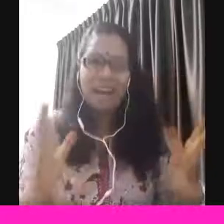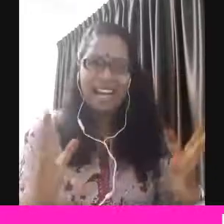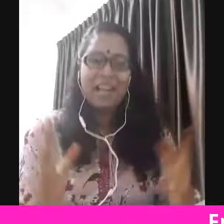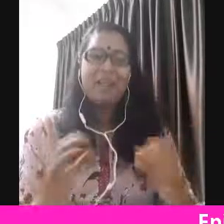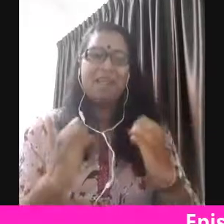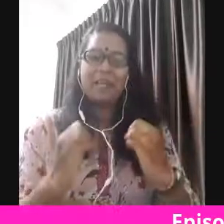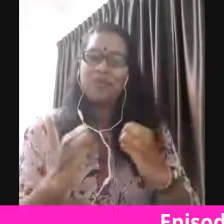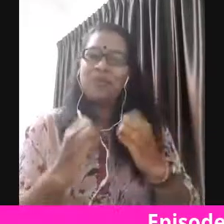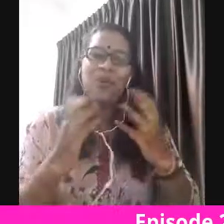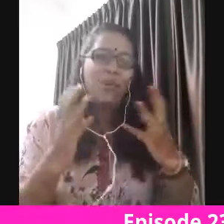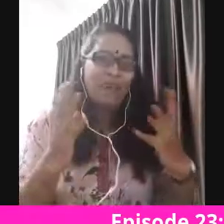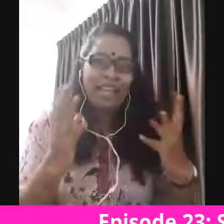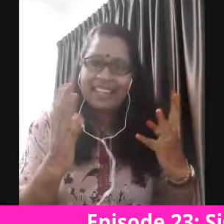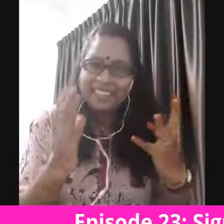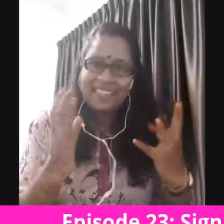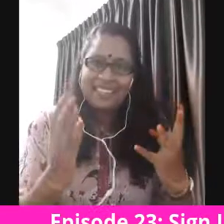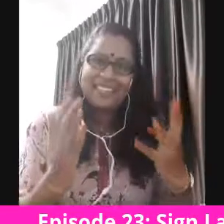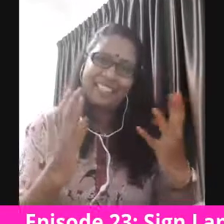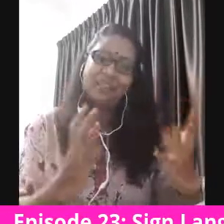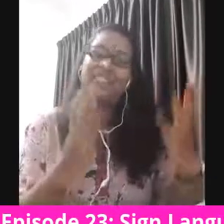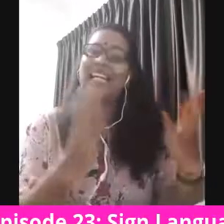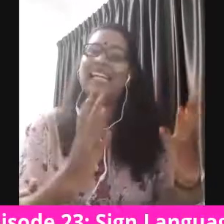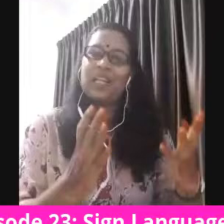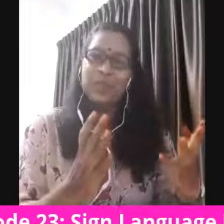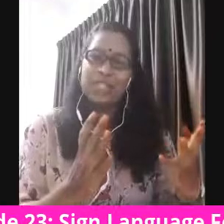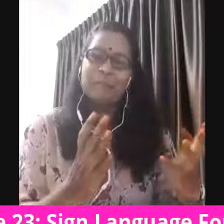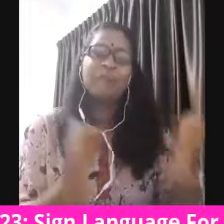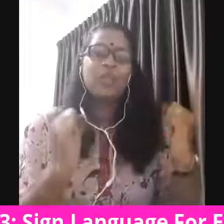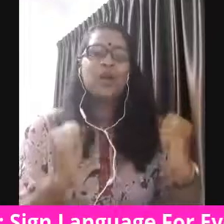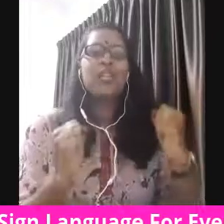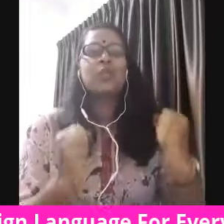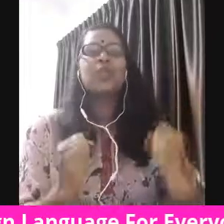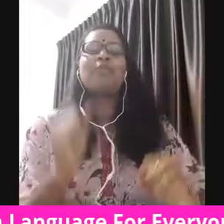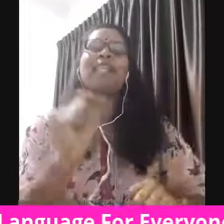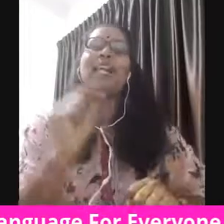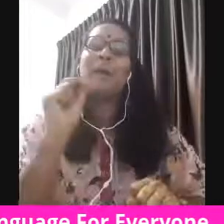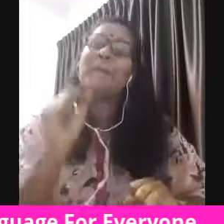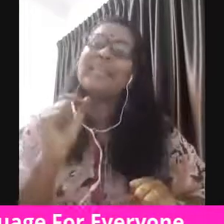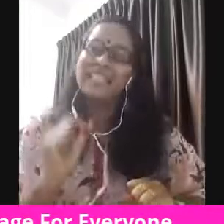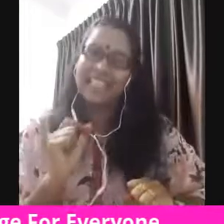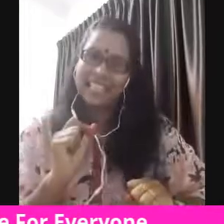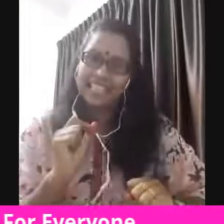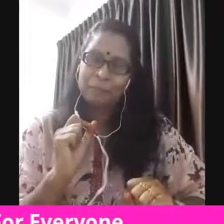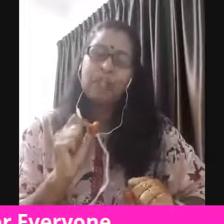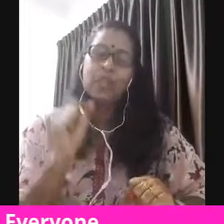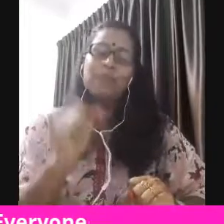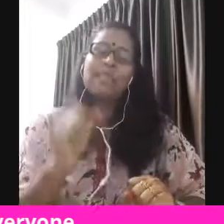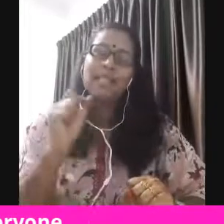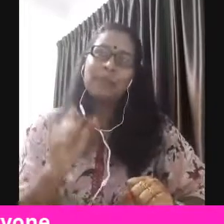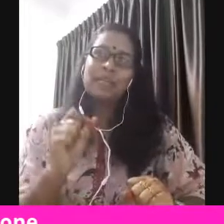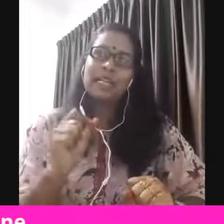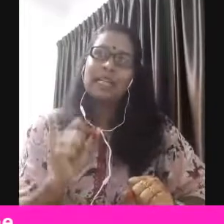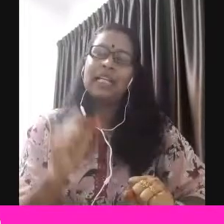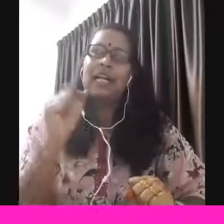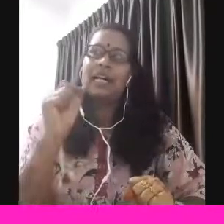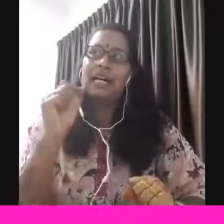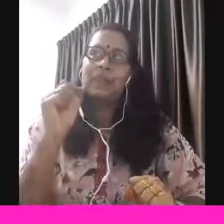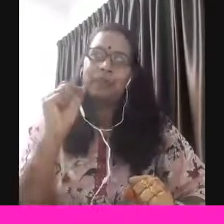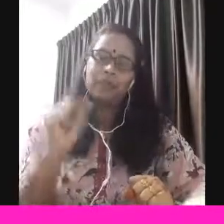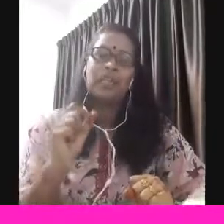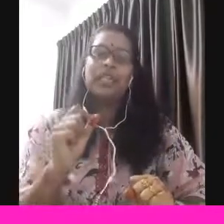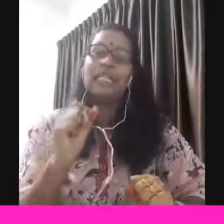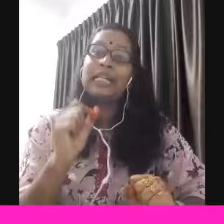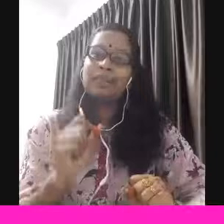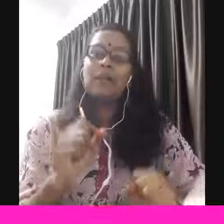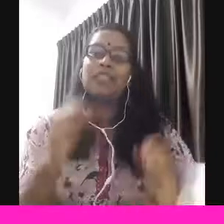know why, but I'm so interested in sign language. So I choose masalah pendengaran. So masalah Mhm. pendengaran,